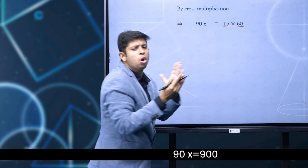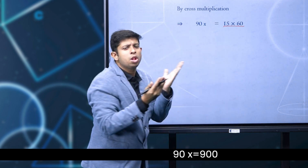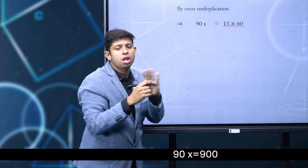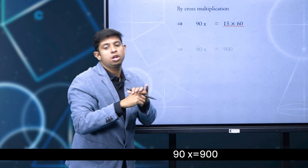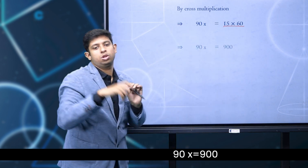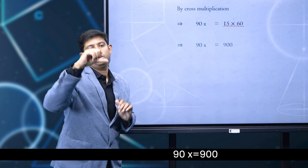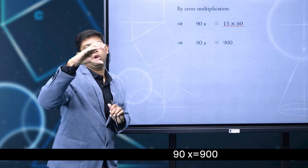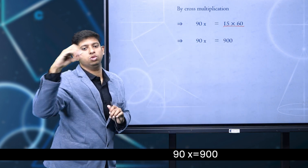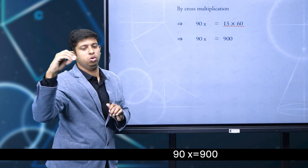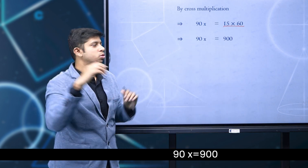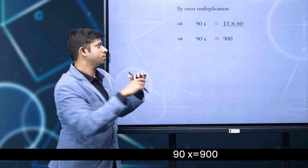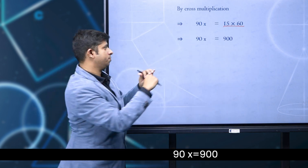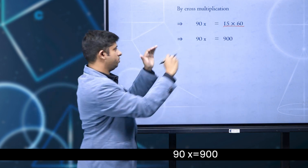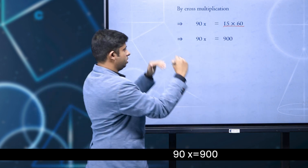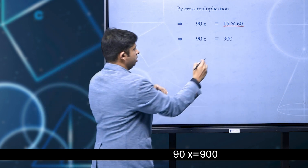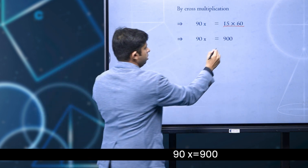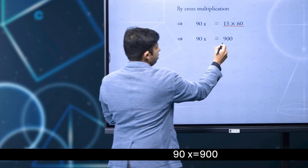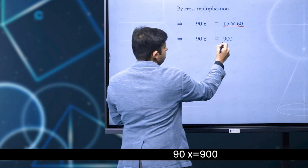90x equals to 900.